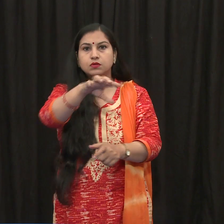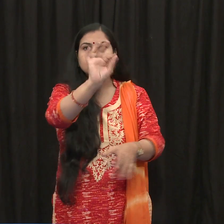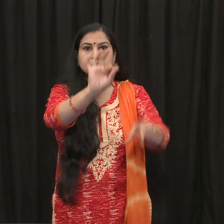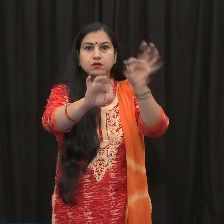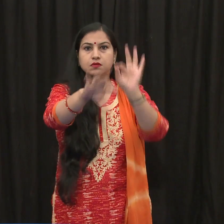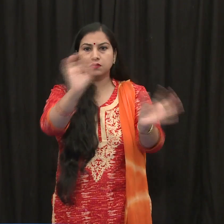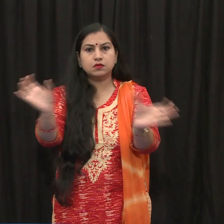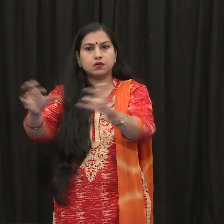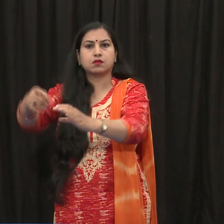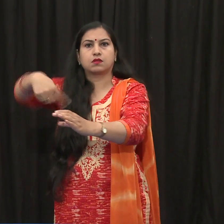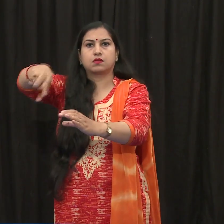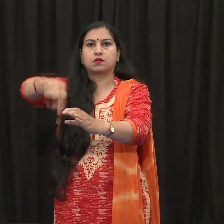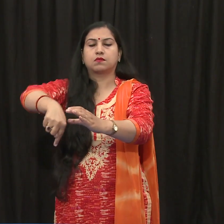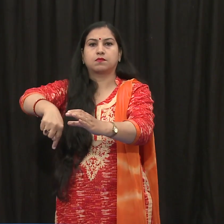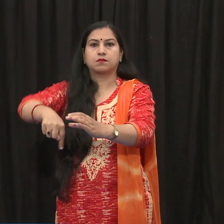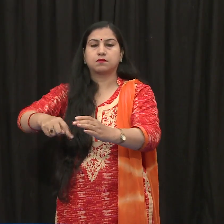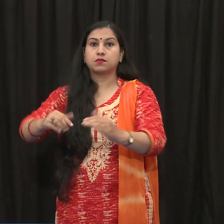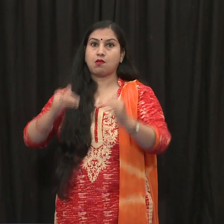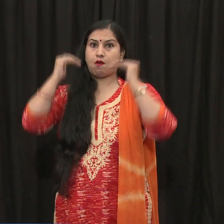representatives of the princely states